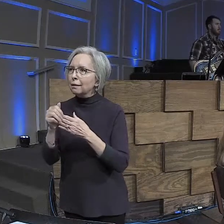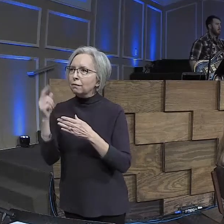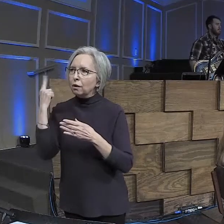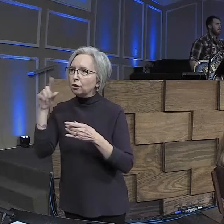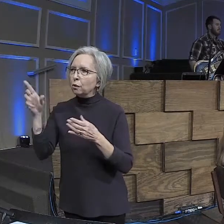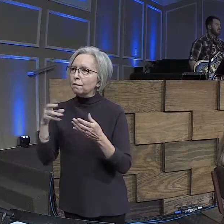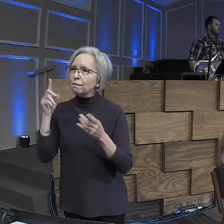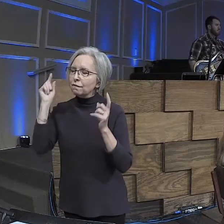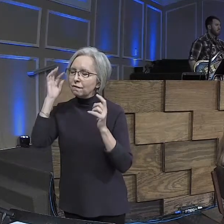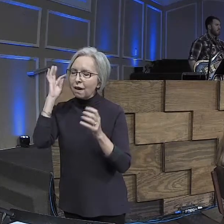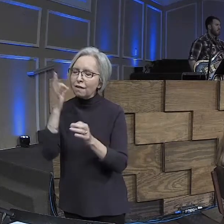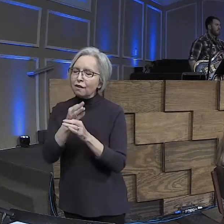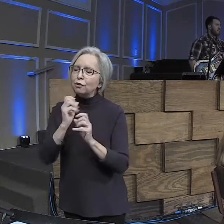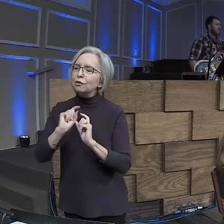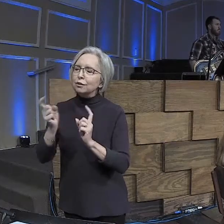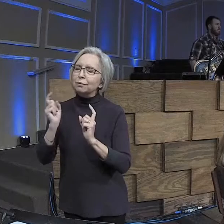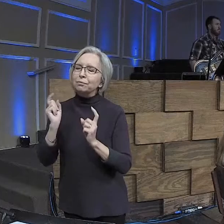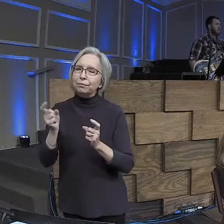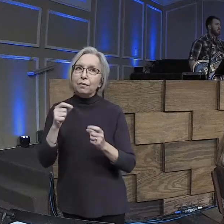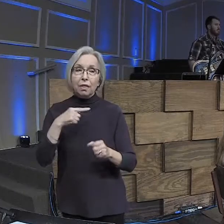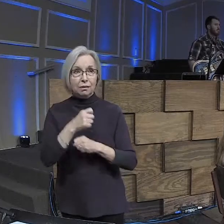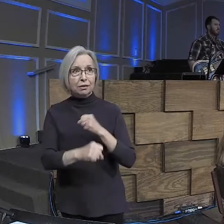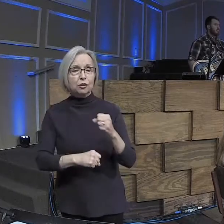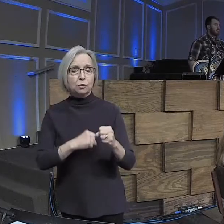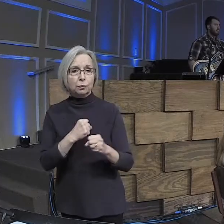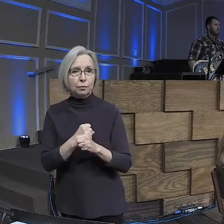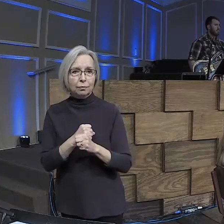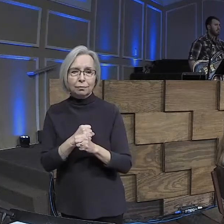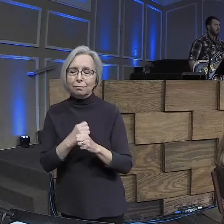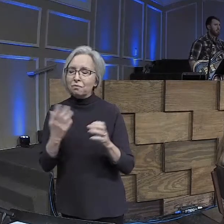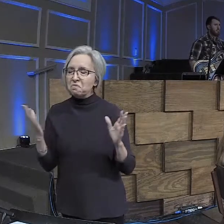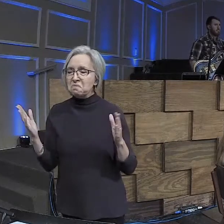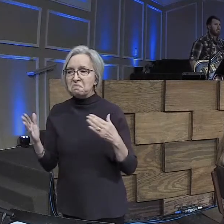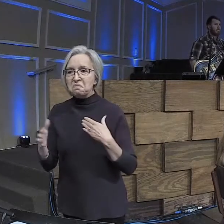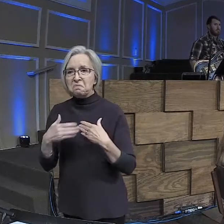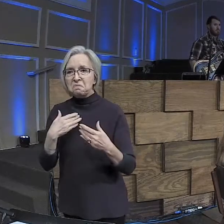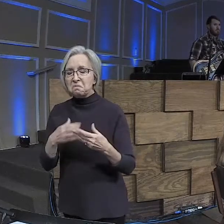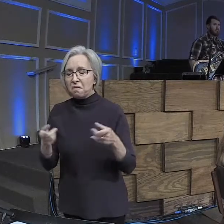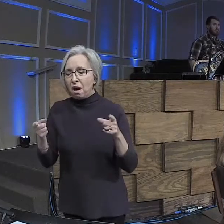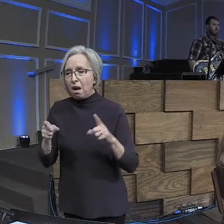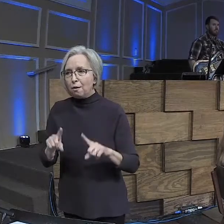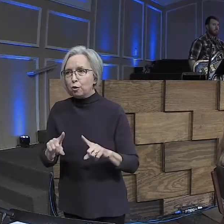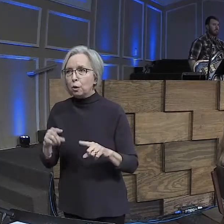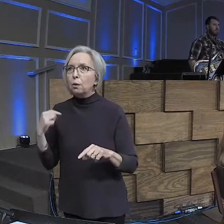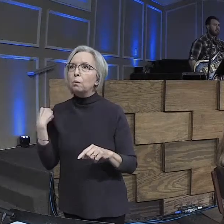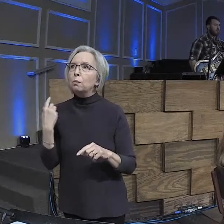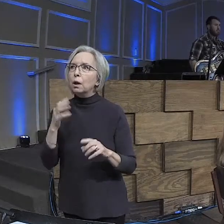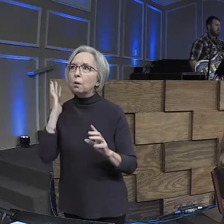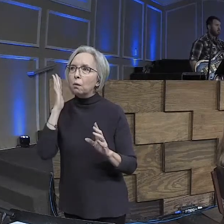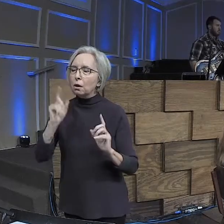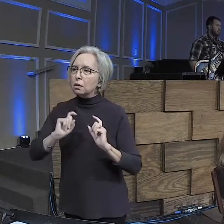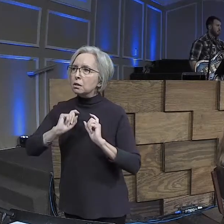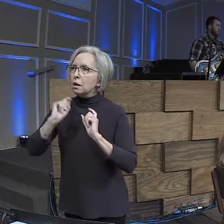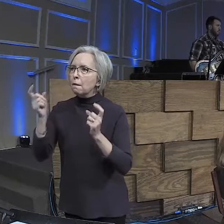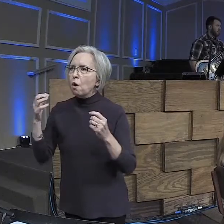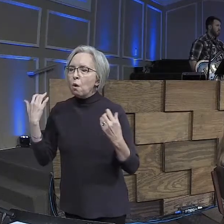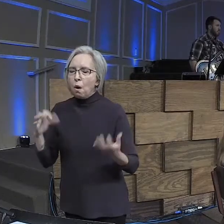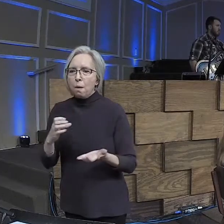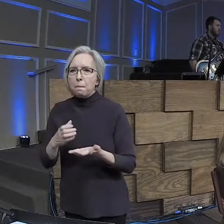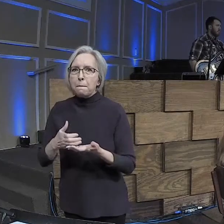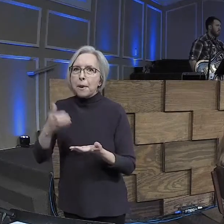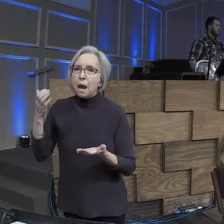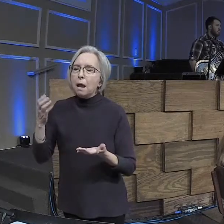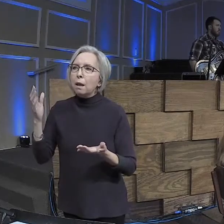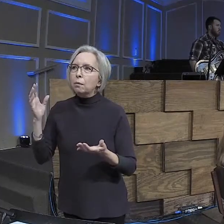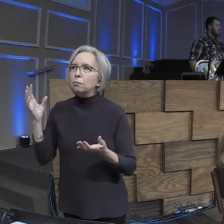year. Do you know, this year, in spite of everything, we will give the largest percentage of our offerings ever